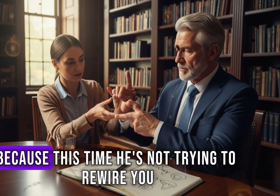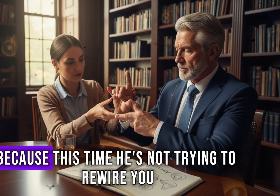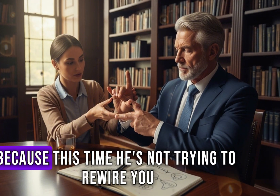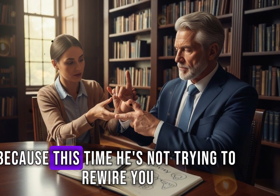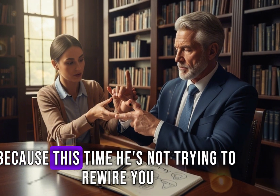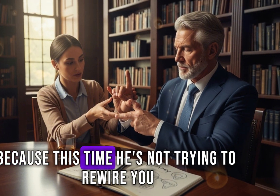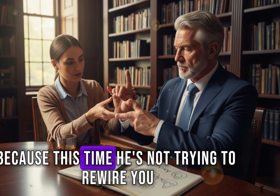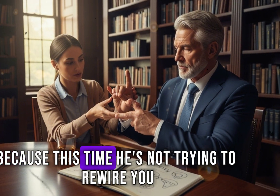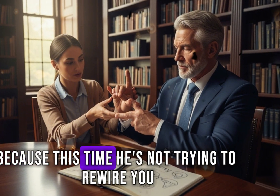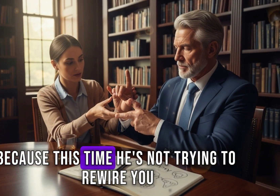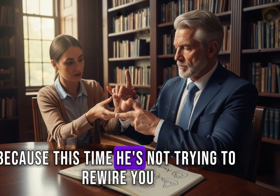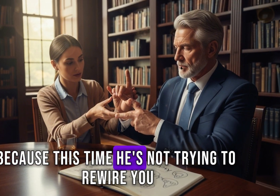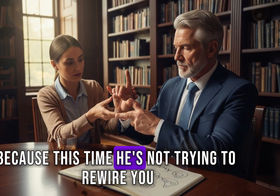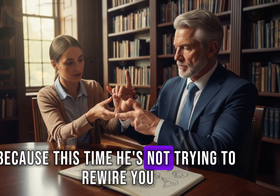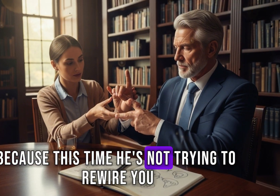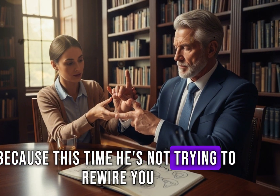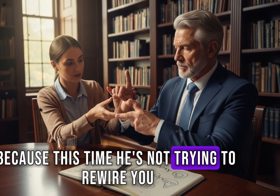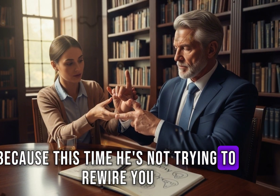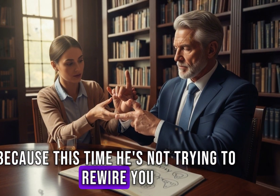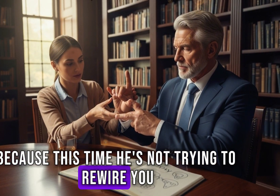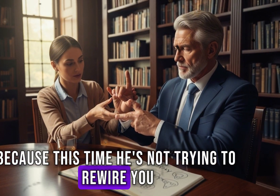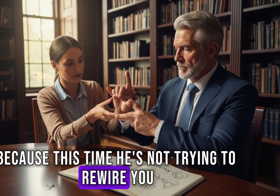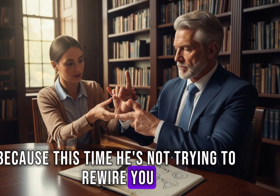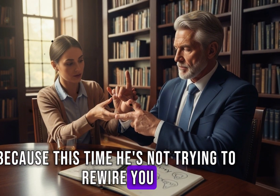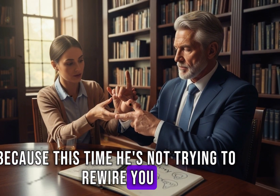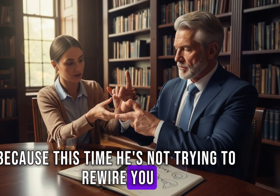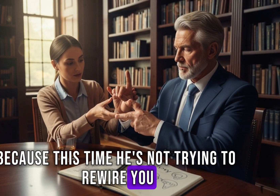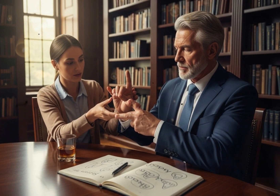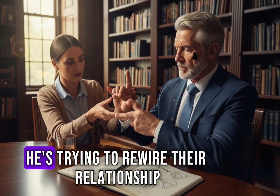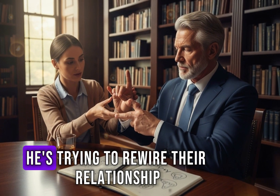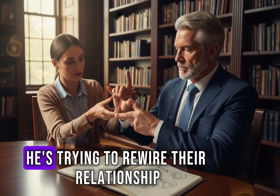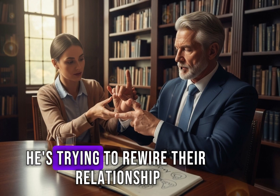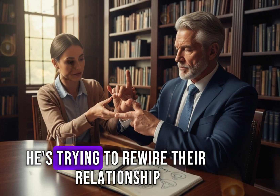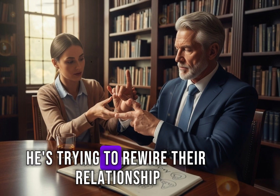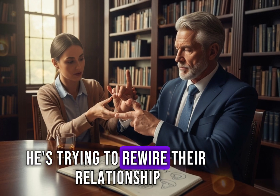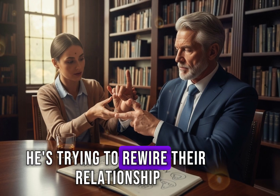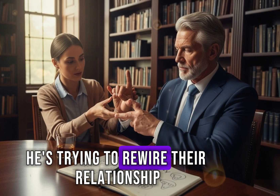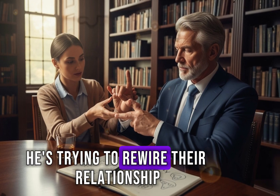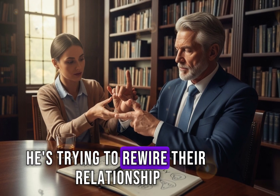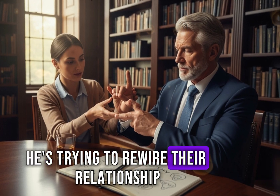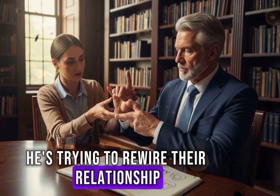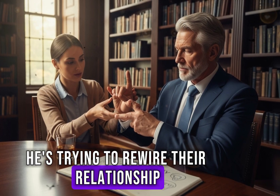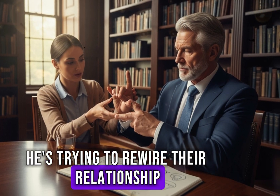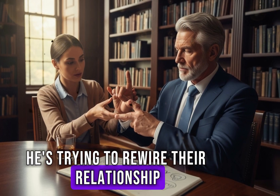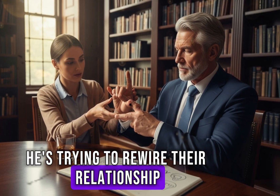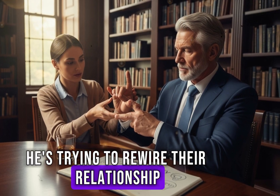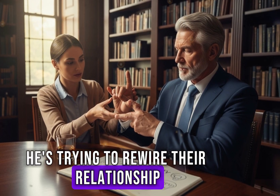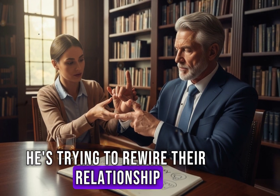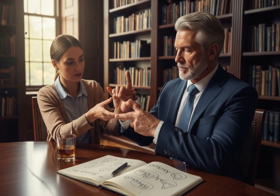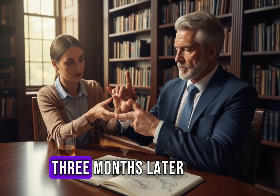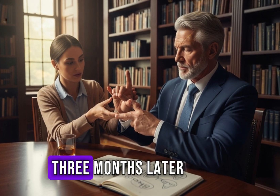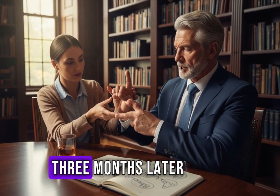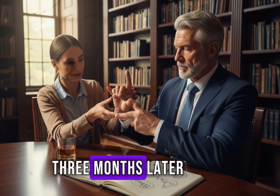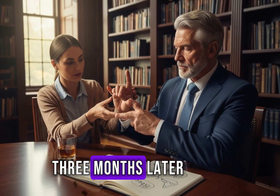Because this time, he's not trying to rewire you. He's trying to rewire their relationship. 3 months